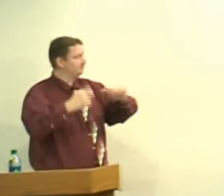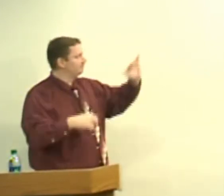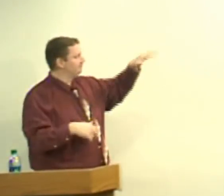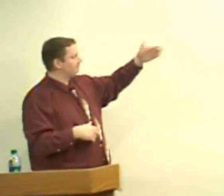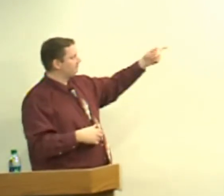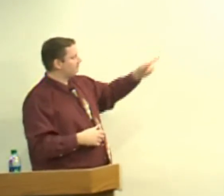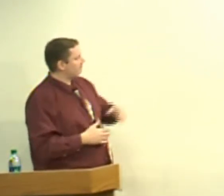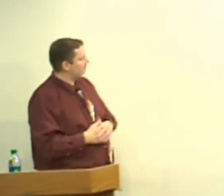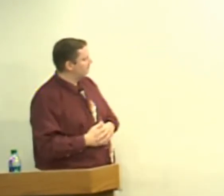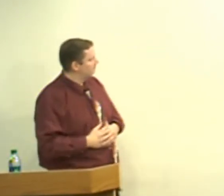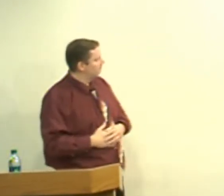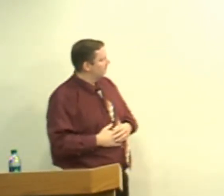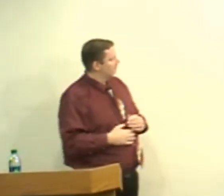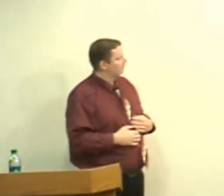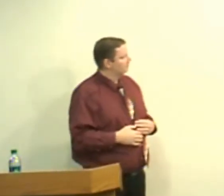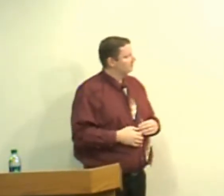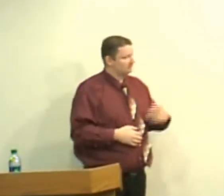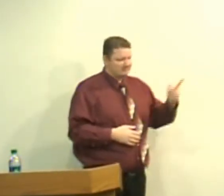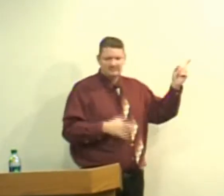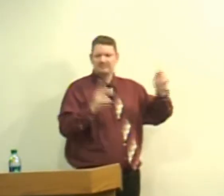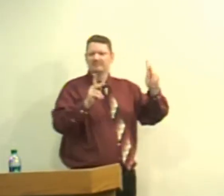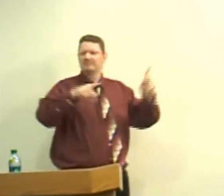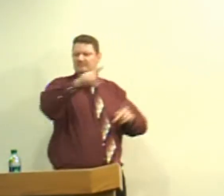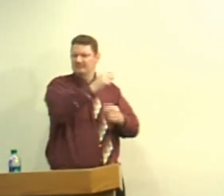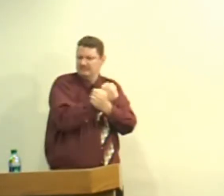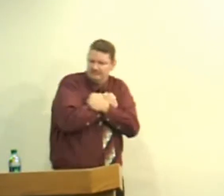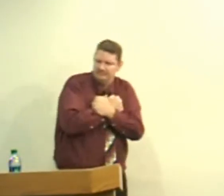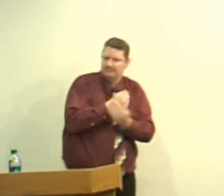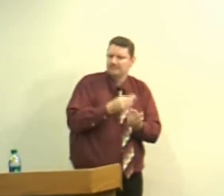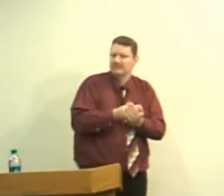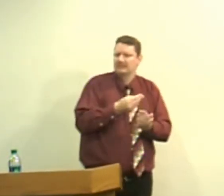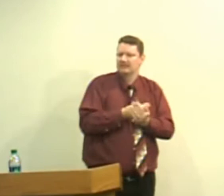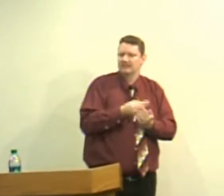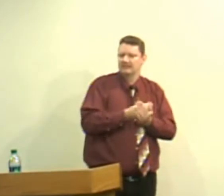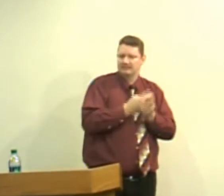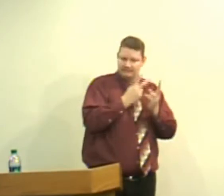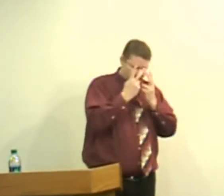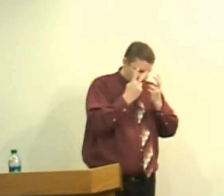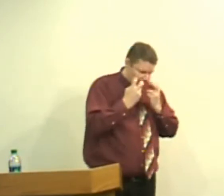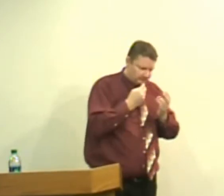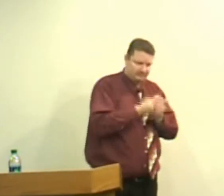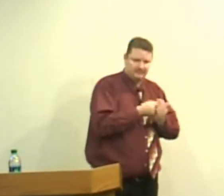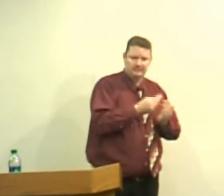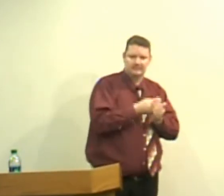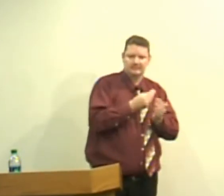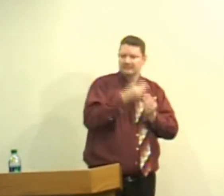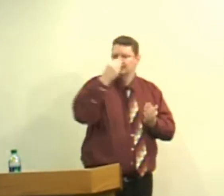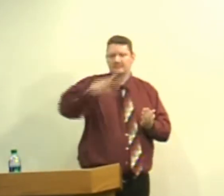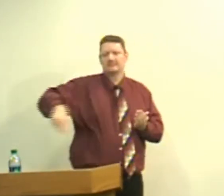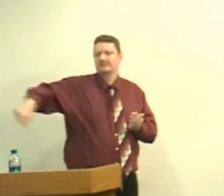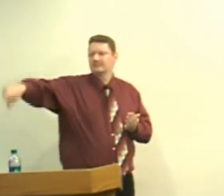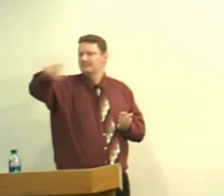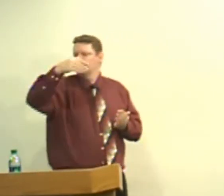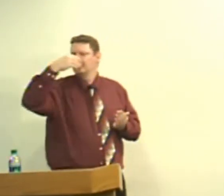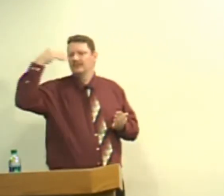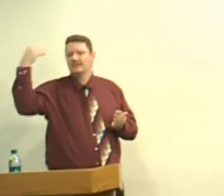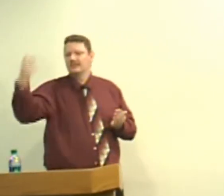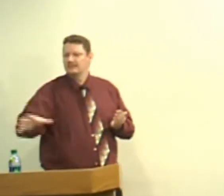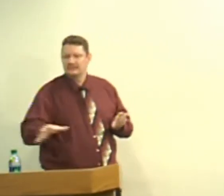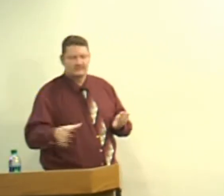see that when you meet people, and you see that this is part of the challenge, and the fact that people are so taken with money. They love